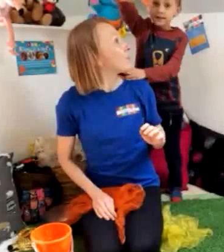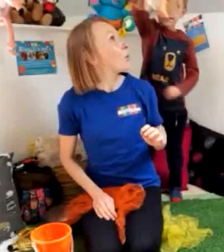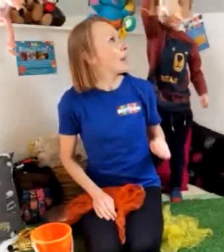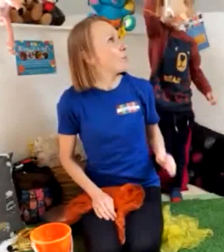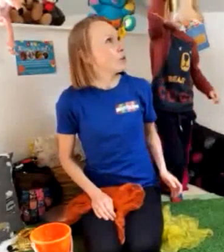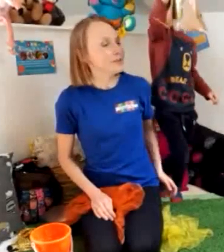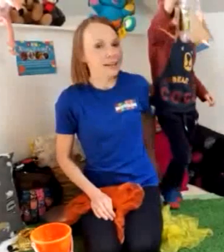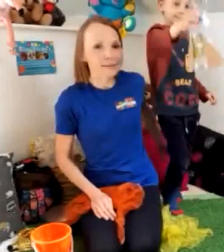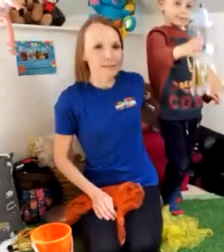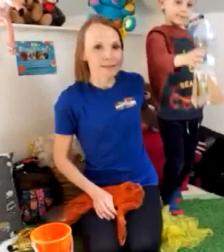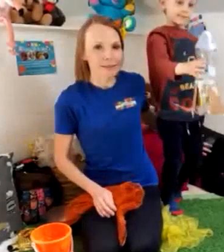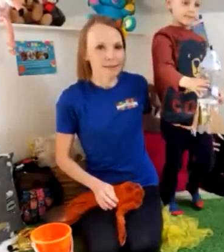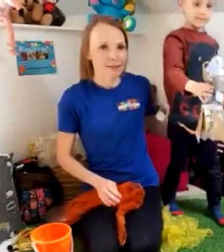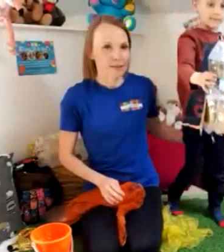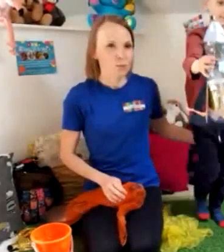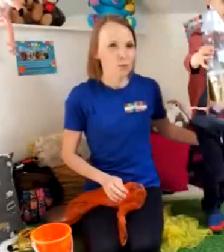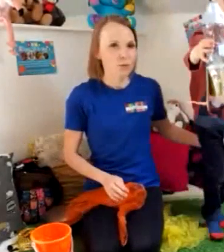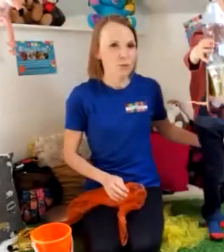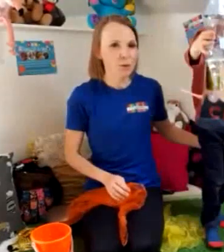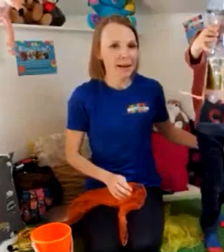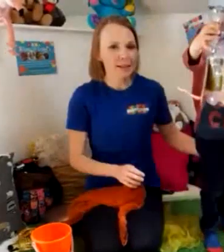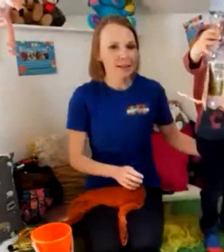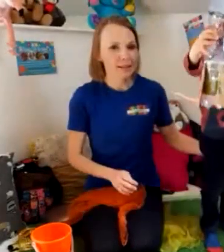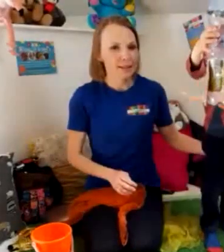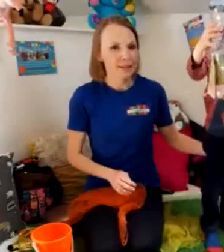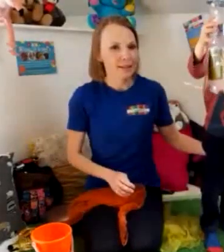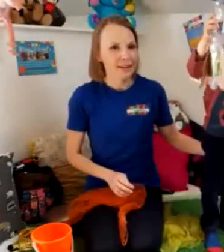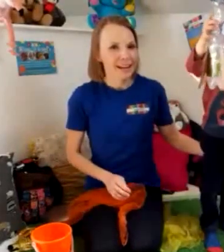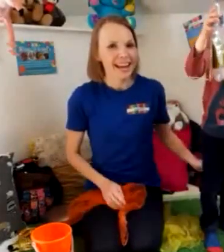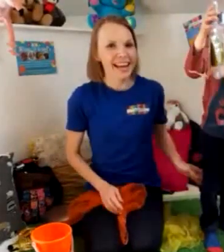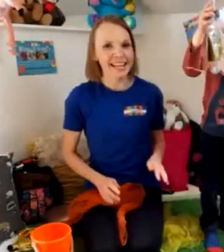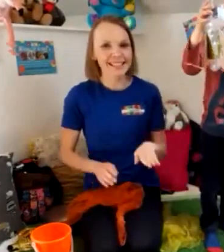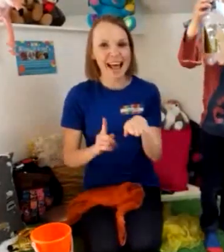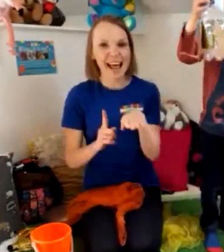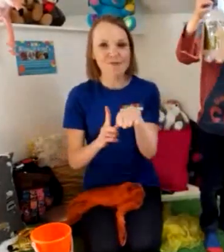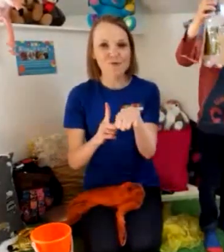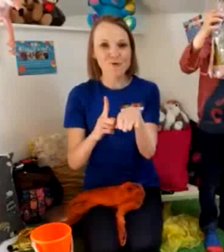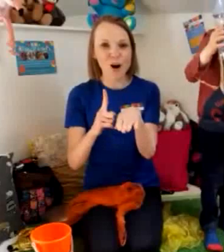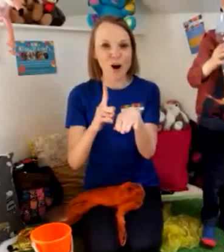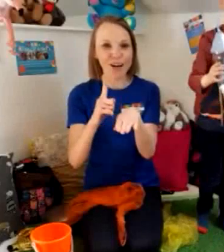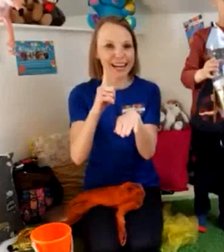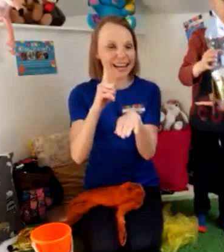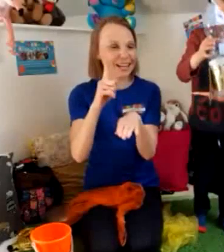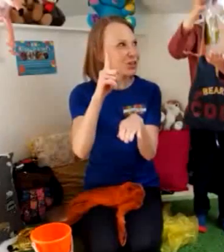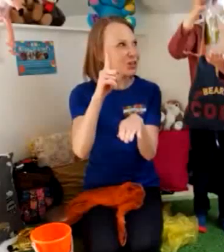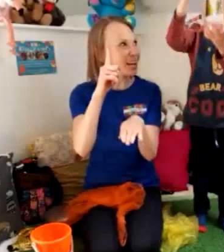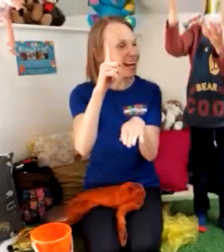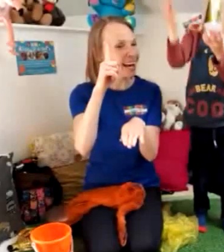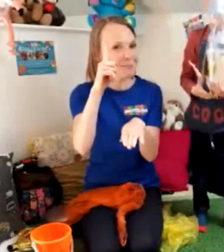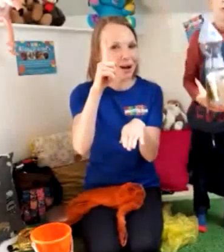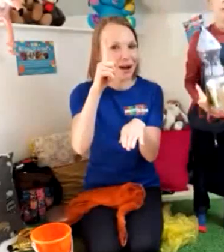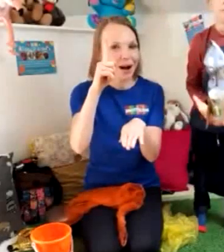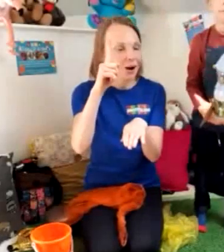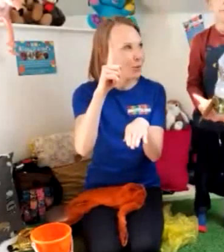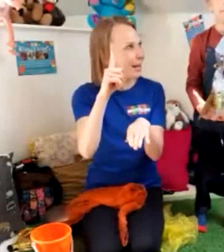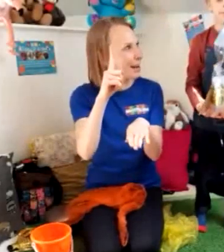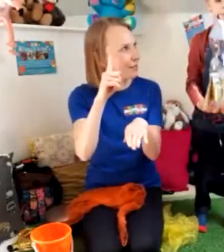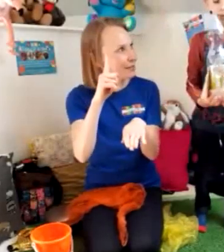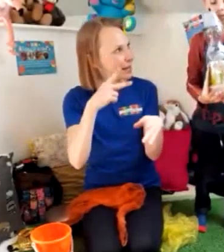Okay, what's this? What have you made? Rocket. It's a rocket ship. We never sing about